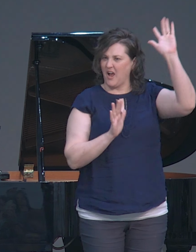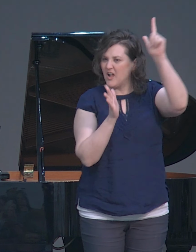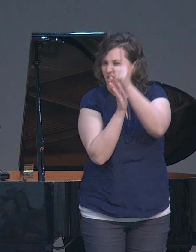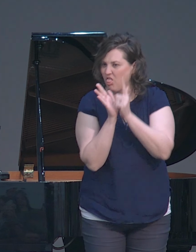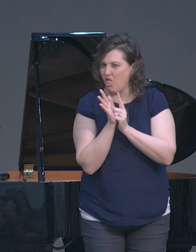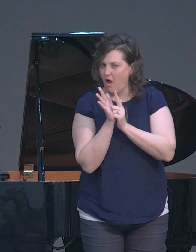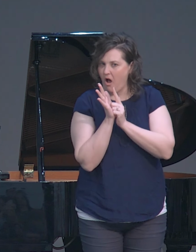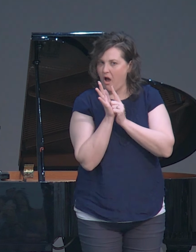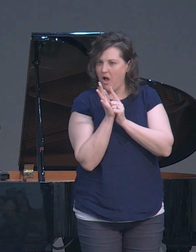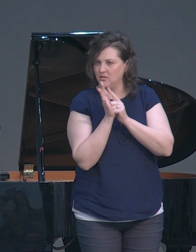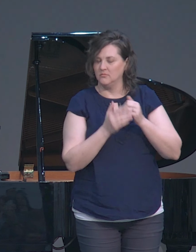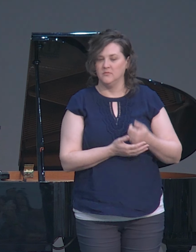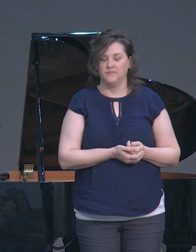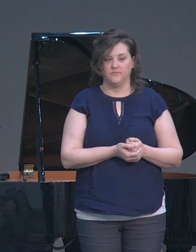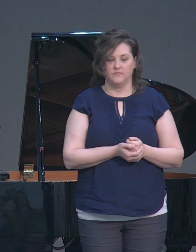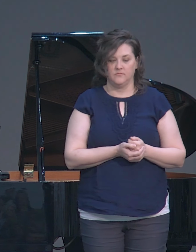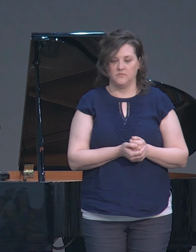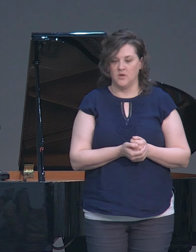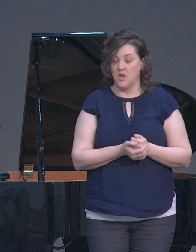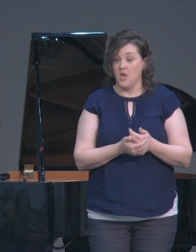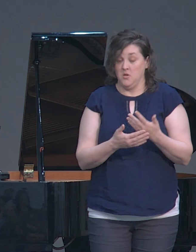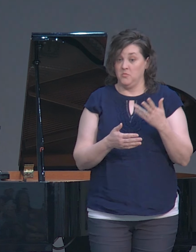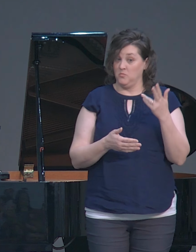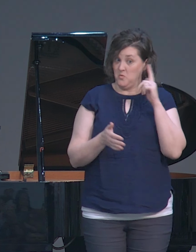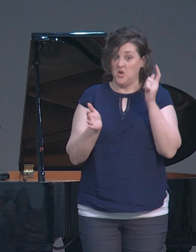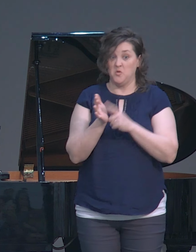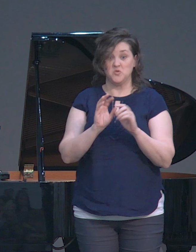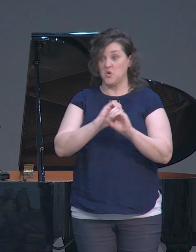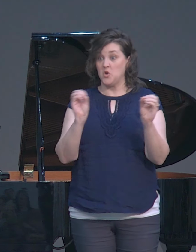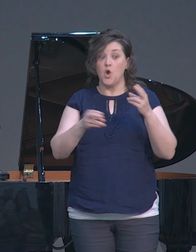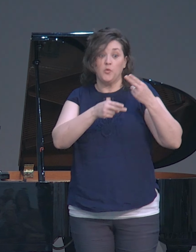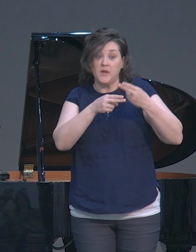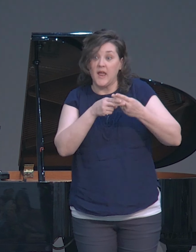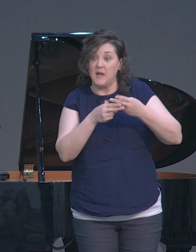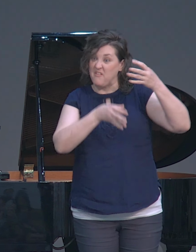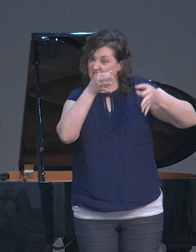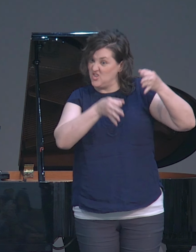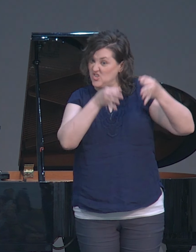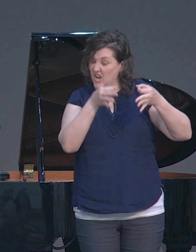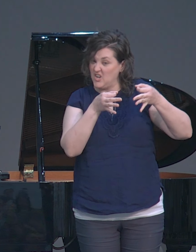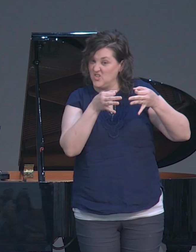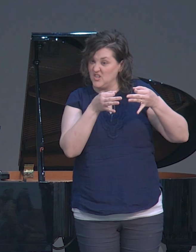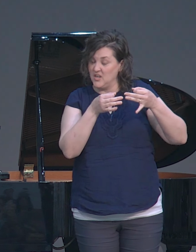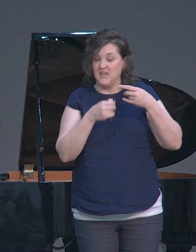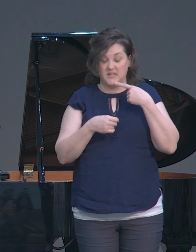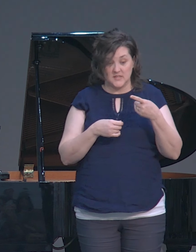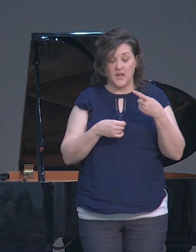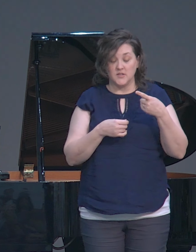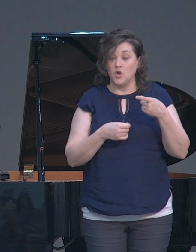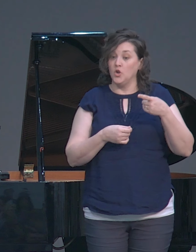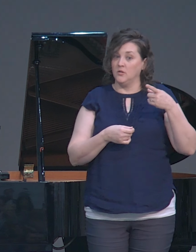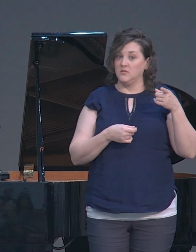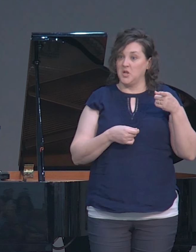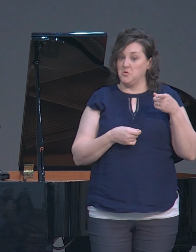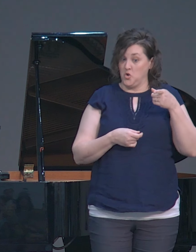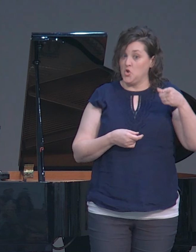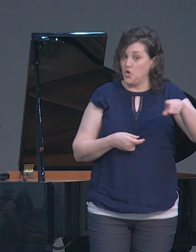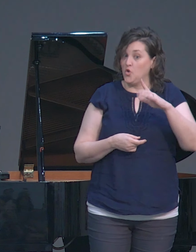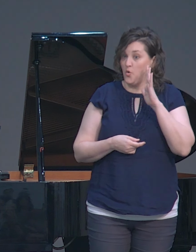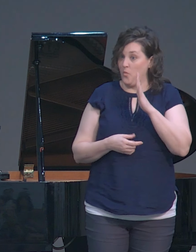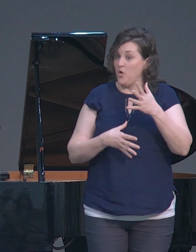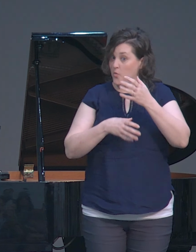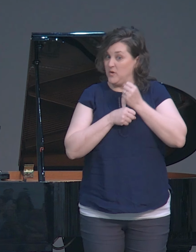By the way, the absence of the name of this judge here, it says that with the measure you use, it will be measured and you'll be judged. There's no judge that